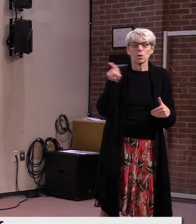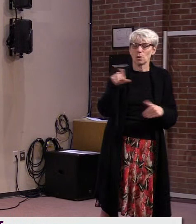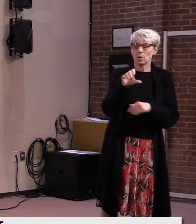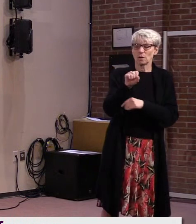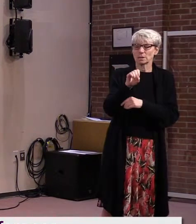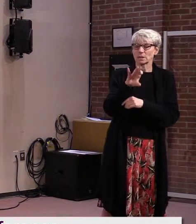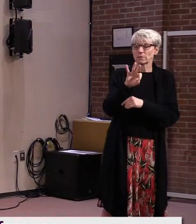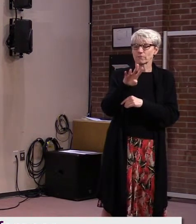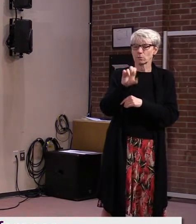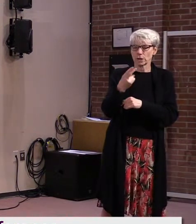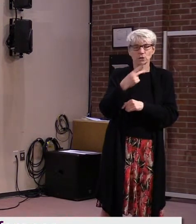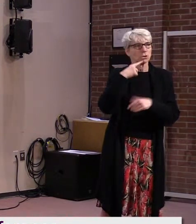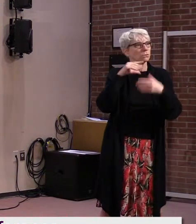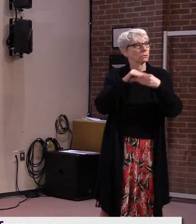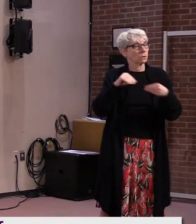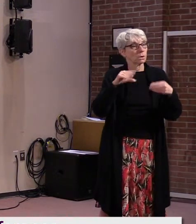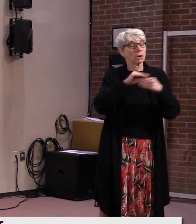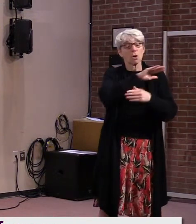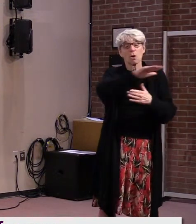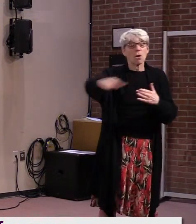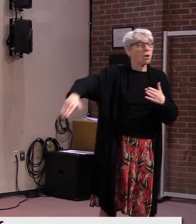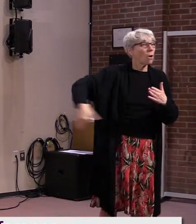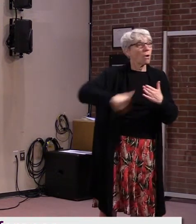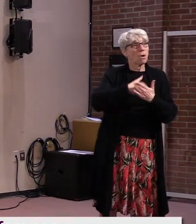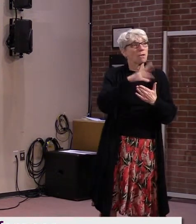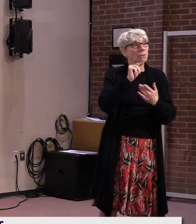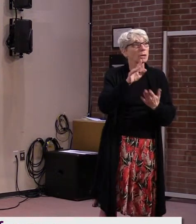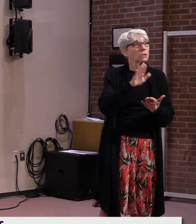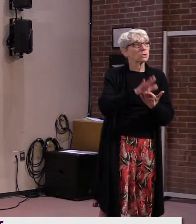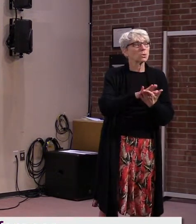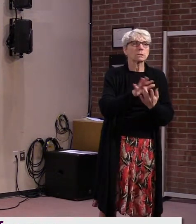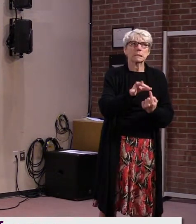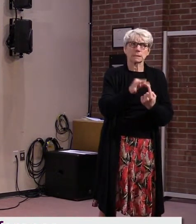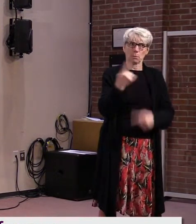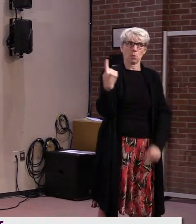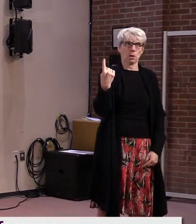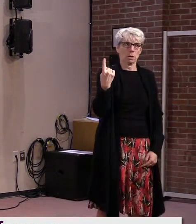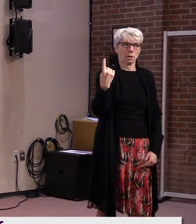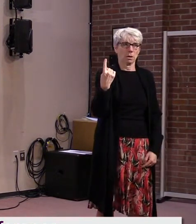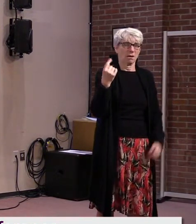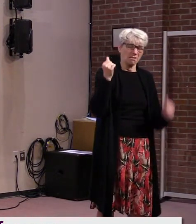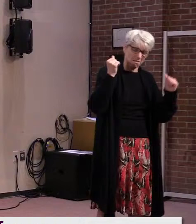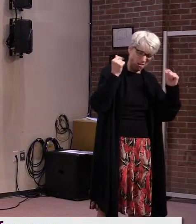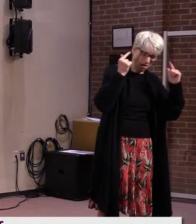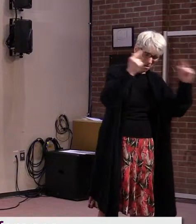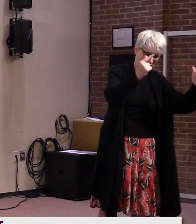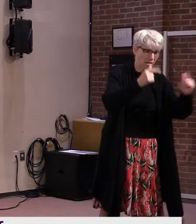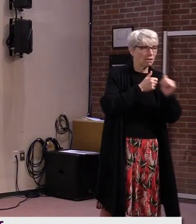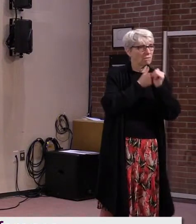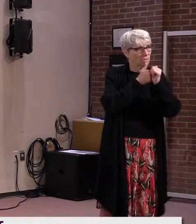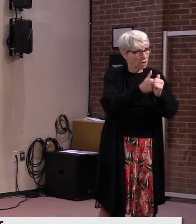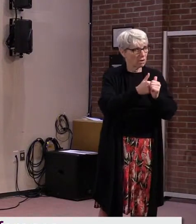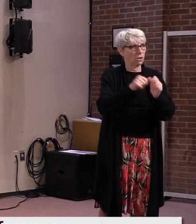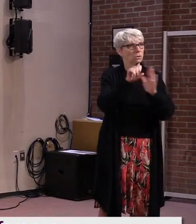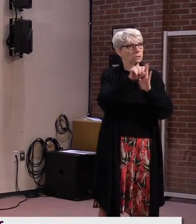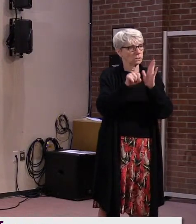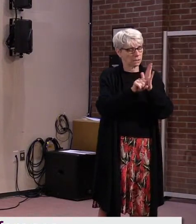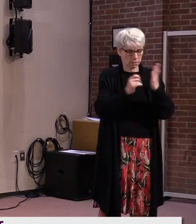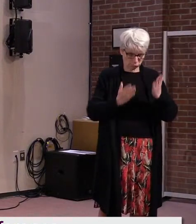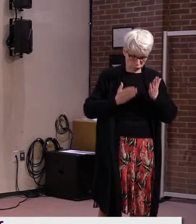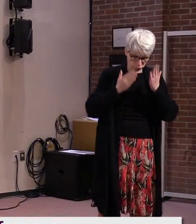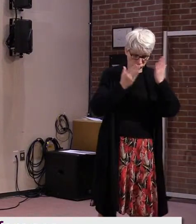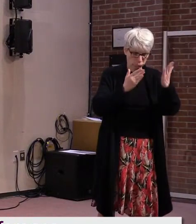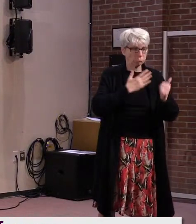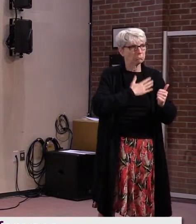our schools in Vermont, with literally just one exception, are following the state's recommendation to have